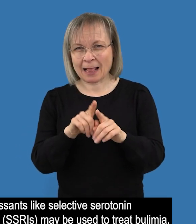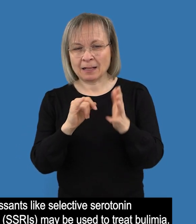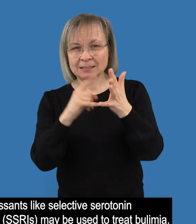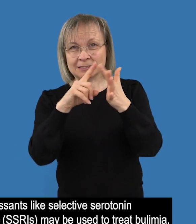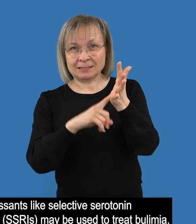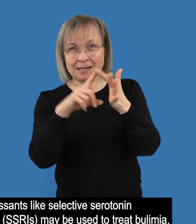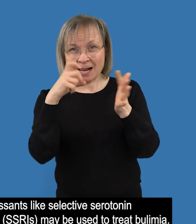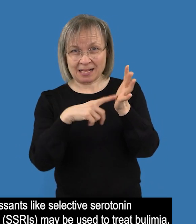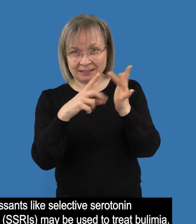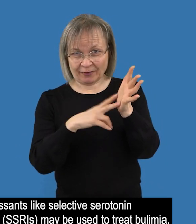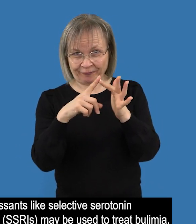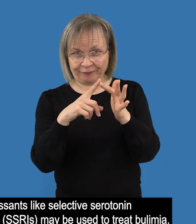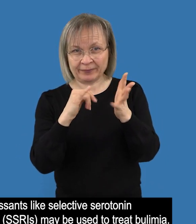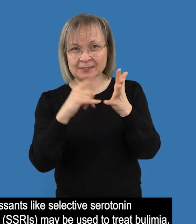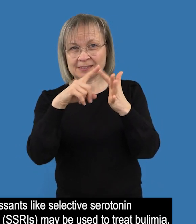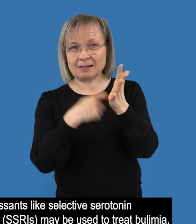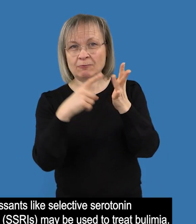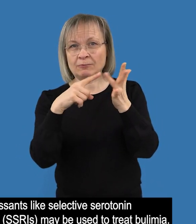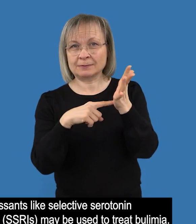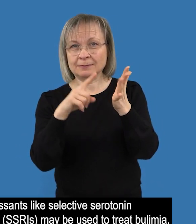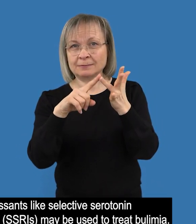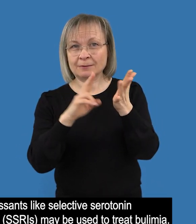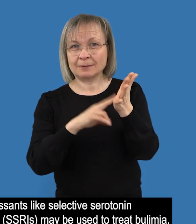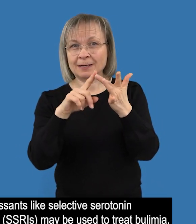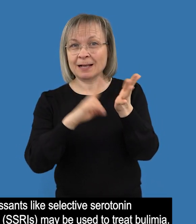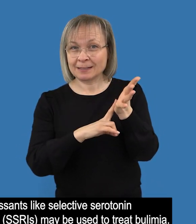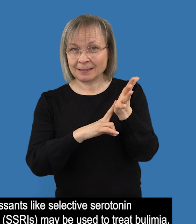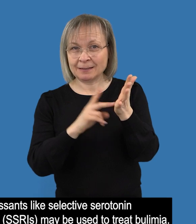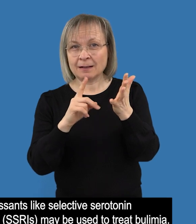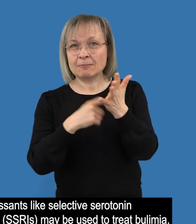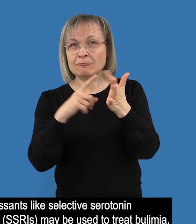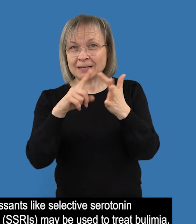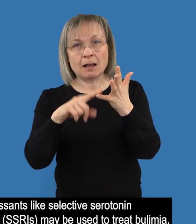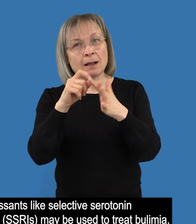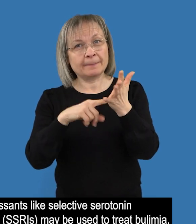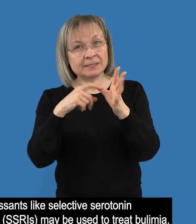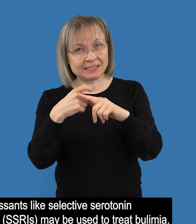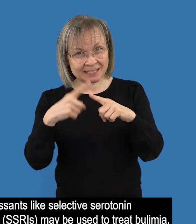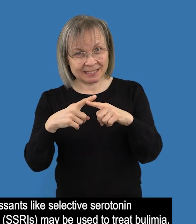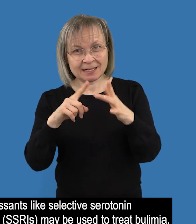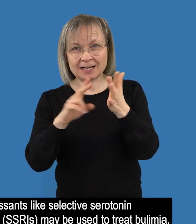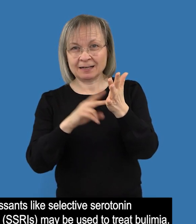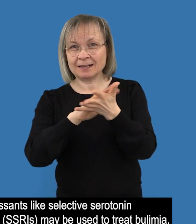Antidepressants like selective serotonin reuptake inhibitors, SSRIs, may be used to treat